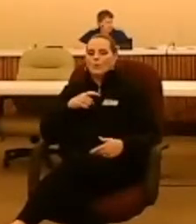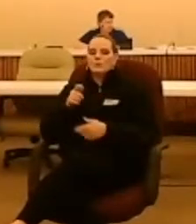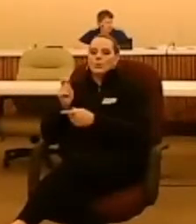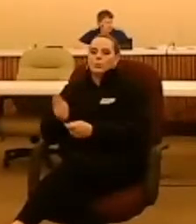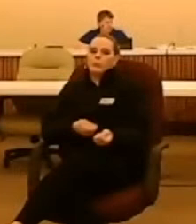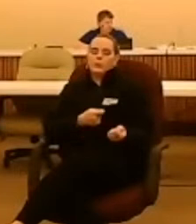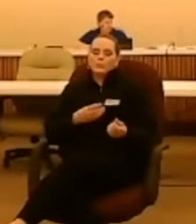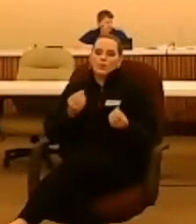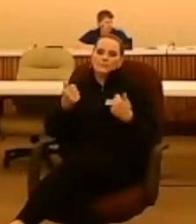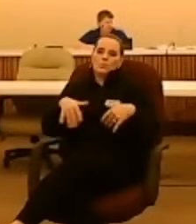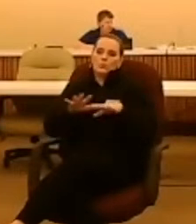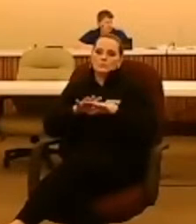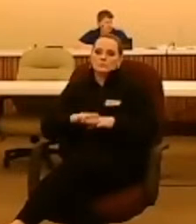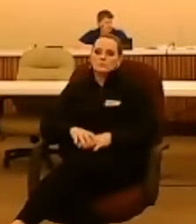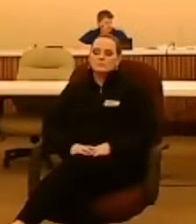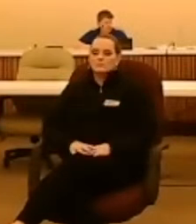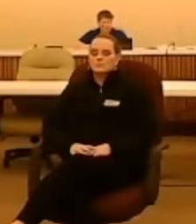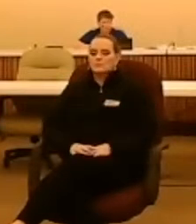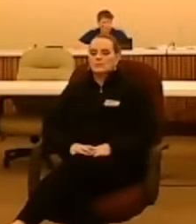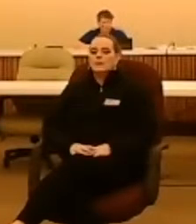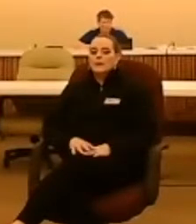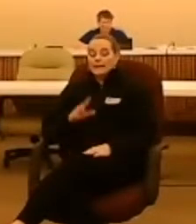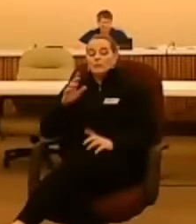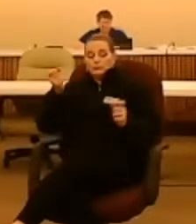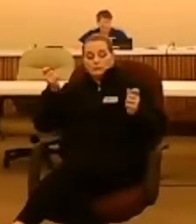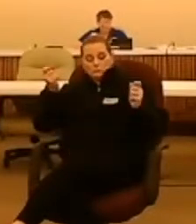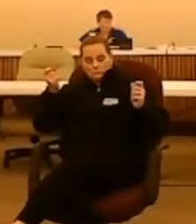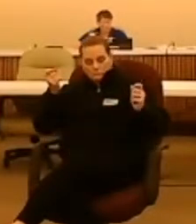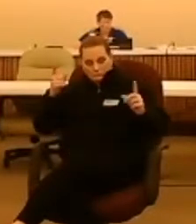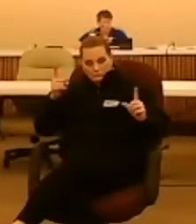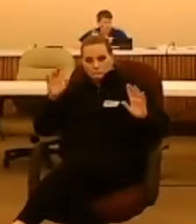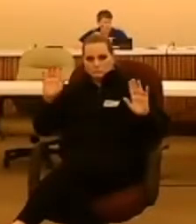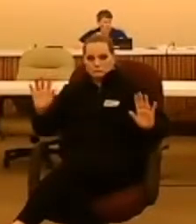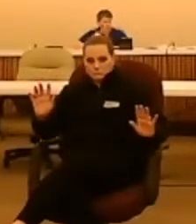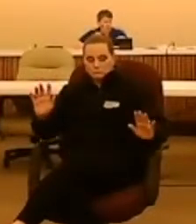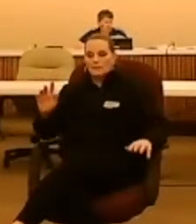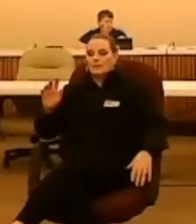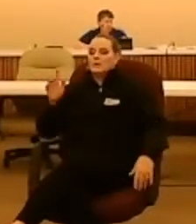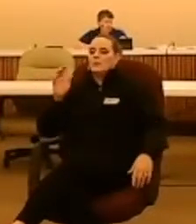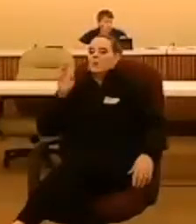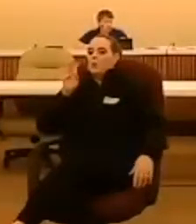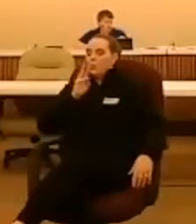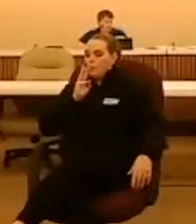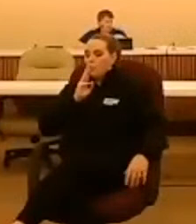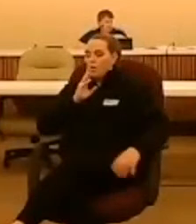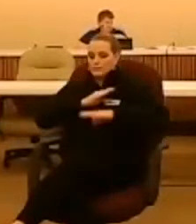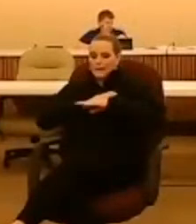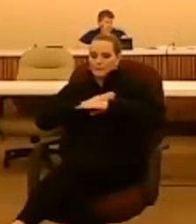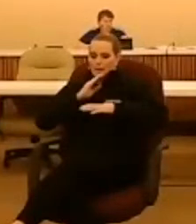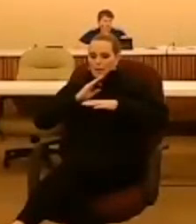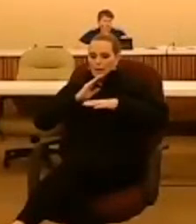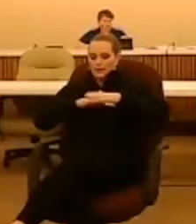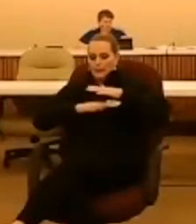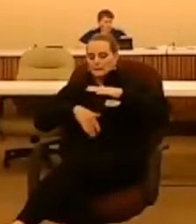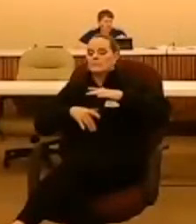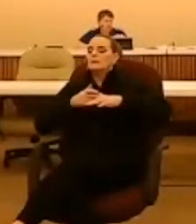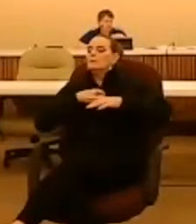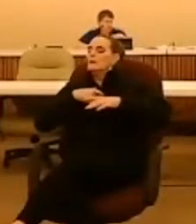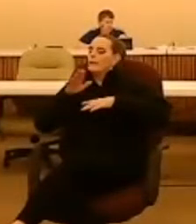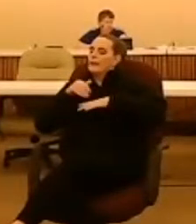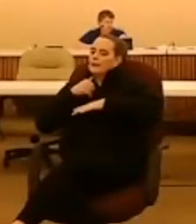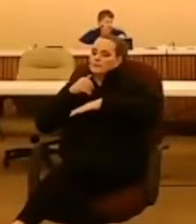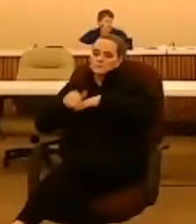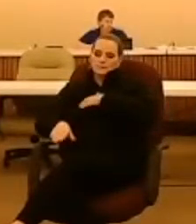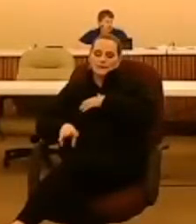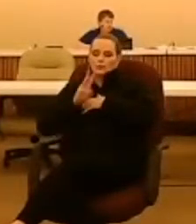So that's what we're talking about here. Now, with that said, with the water table underneath, these things do feed into the river,